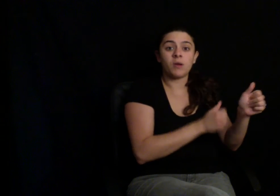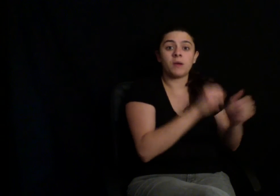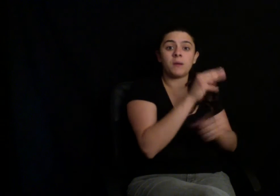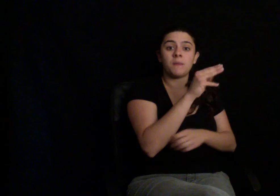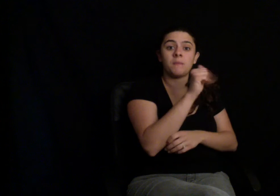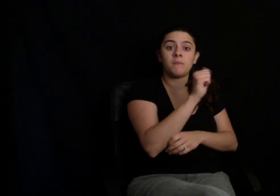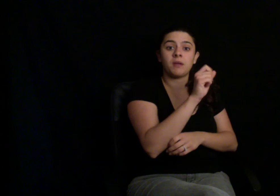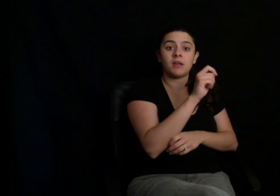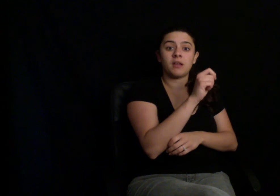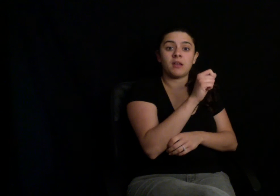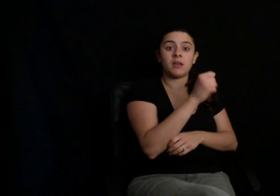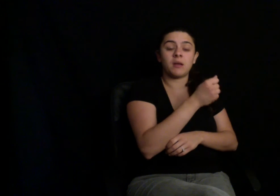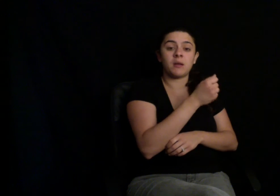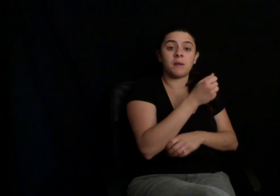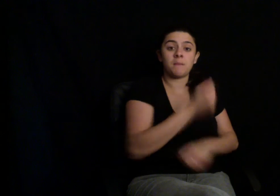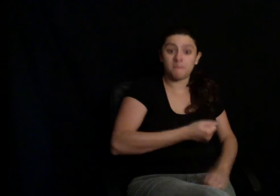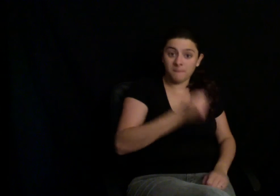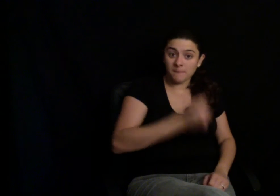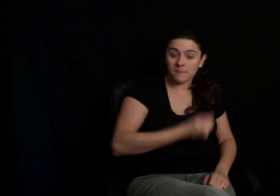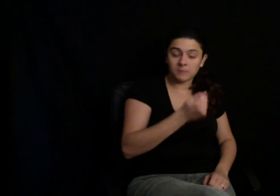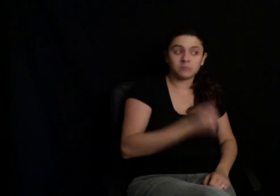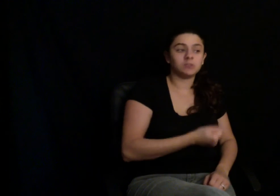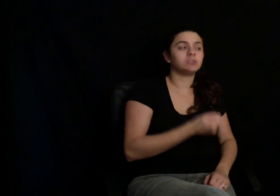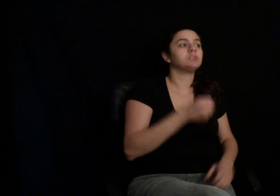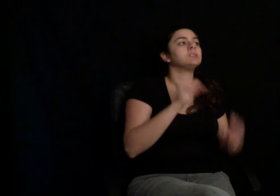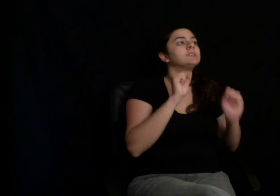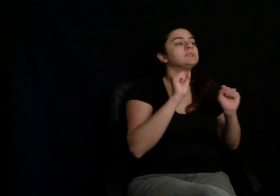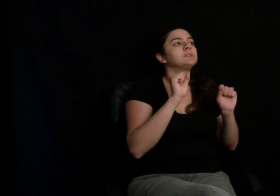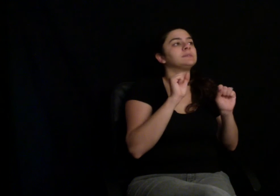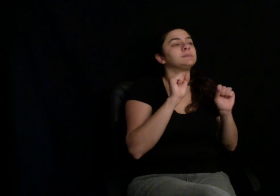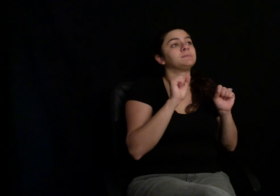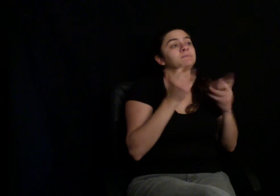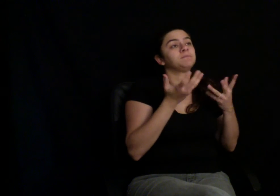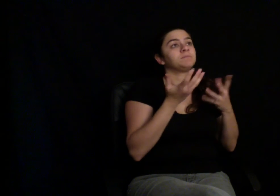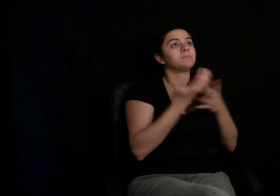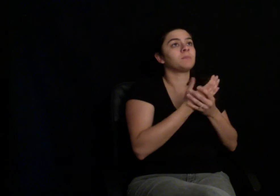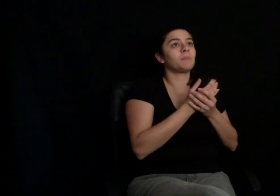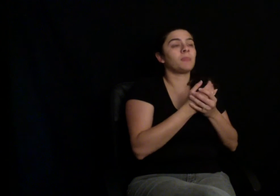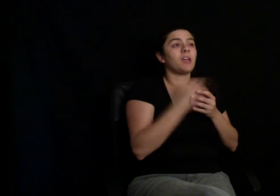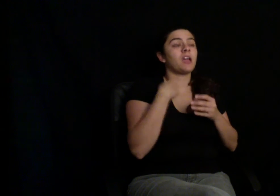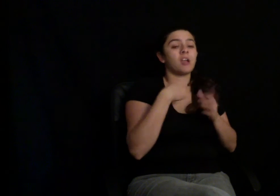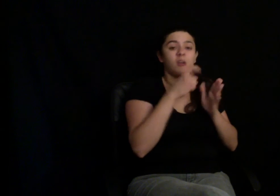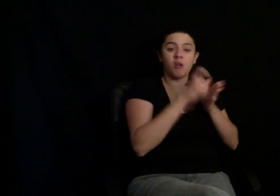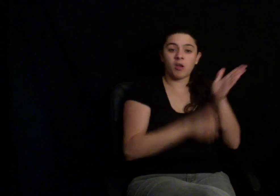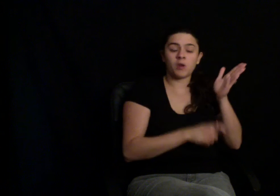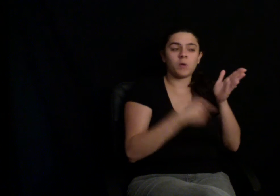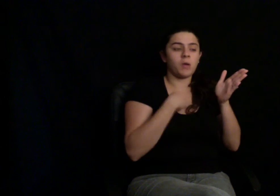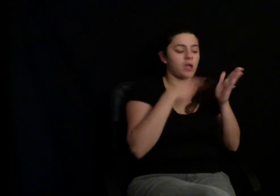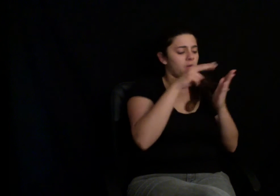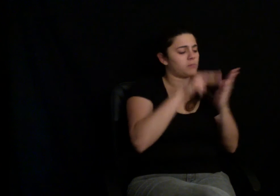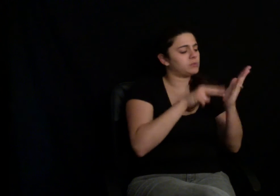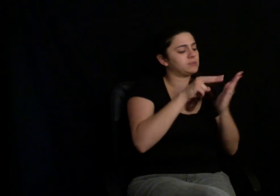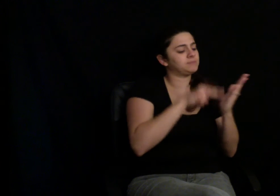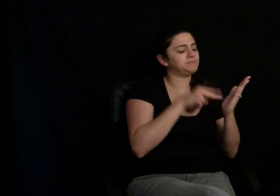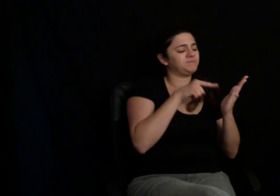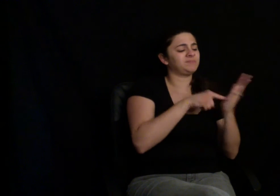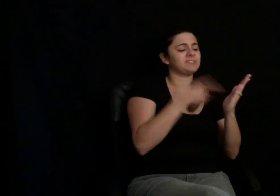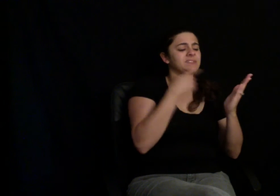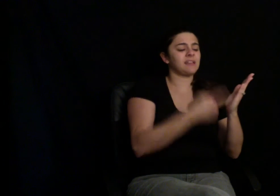China that got posted on Today I Learned. And it said that if men don't ejaculate for a period of 1 week, their blood